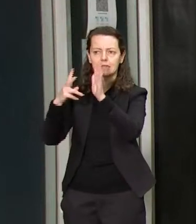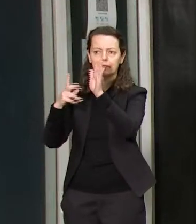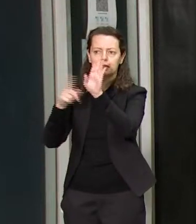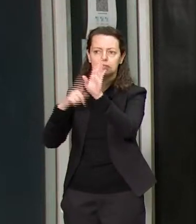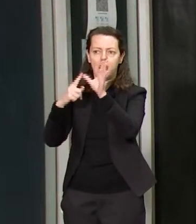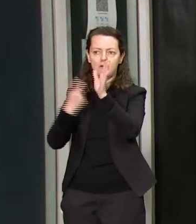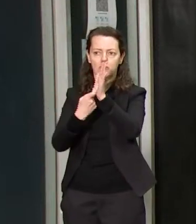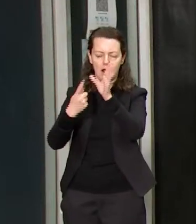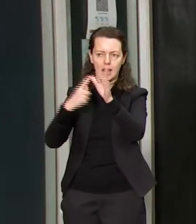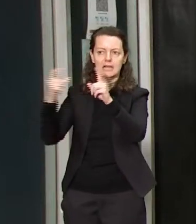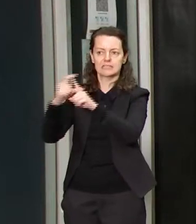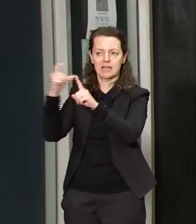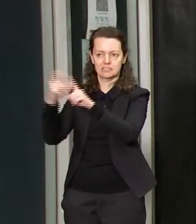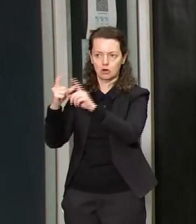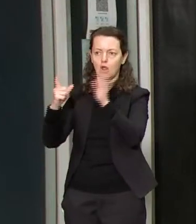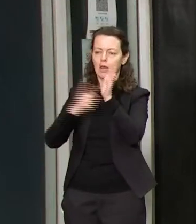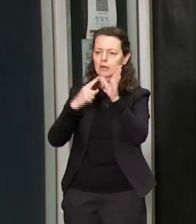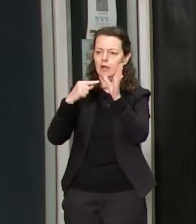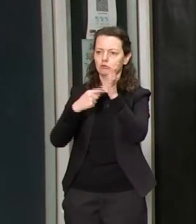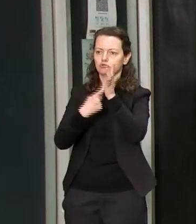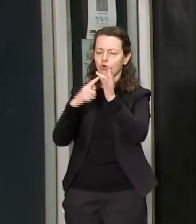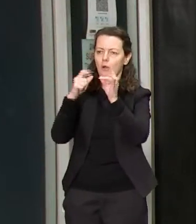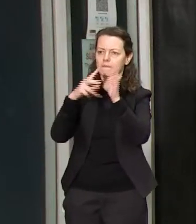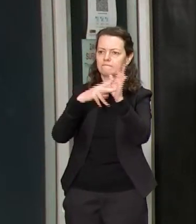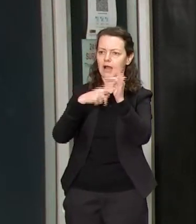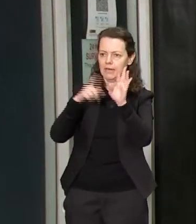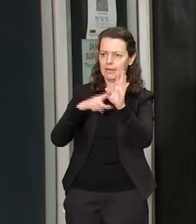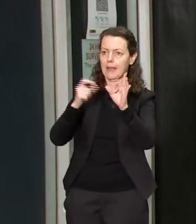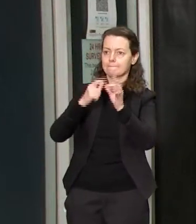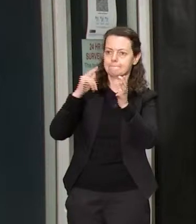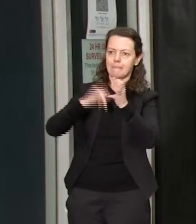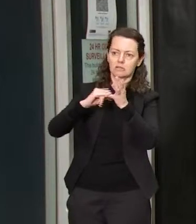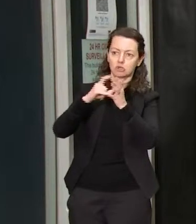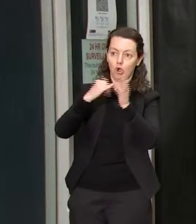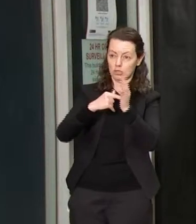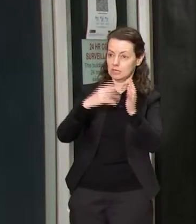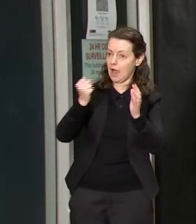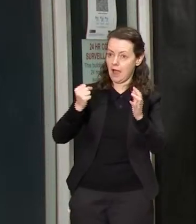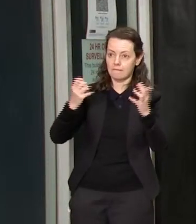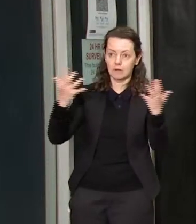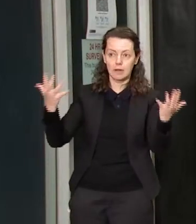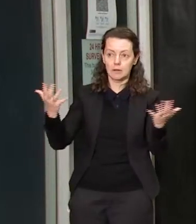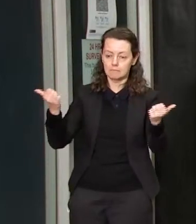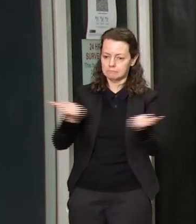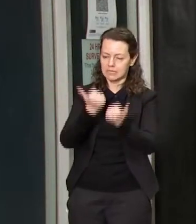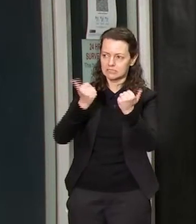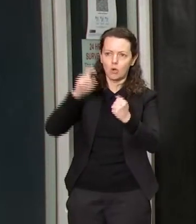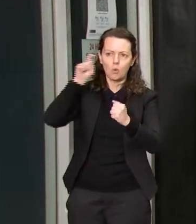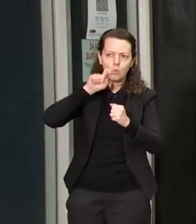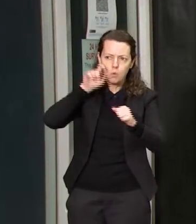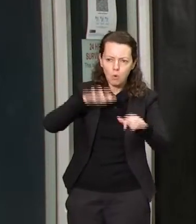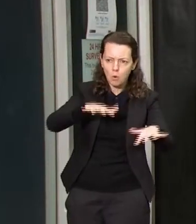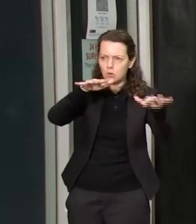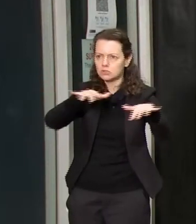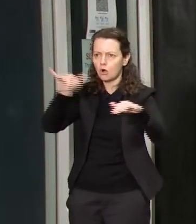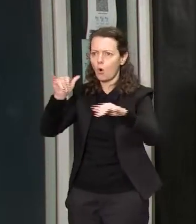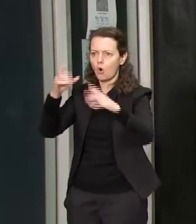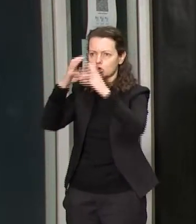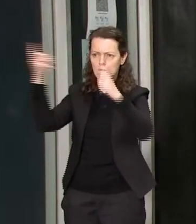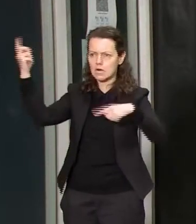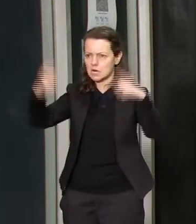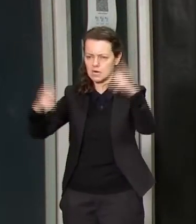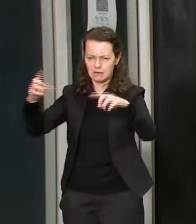but then down into the Latrobe Valley, all the way through to the Bass Coast. So there's significant work still undergoing today. There's around